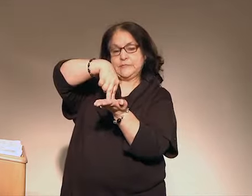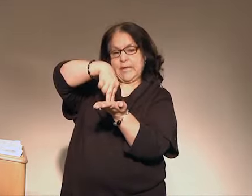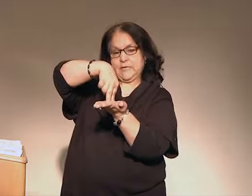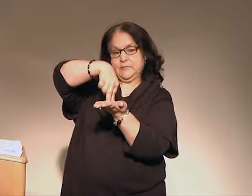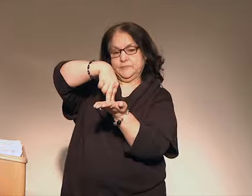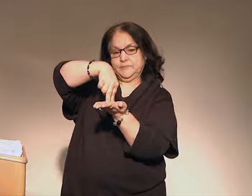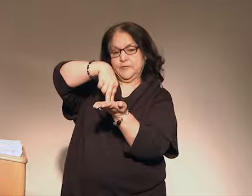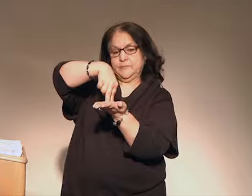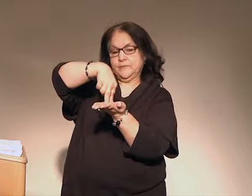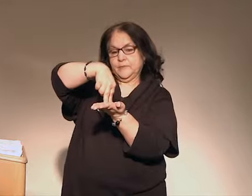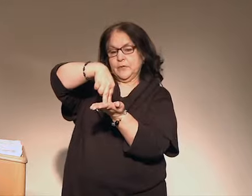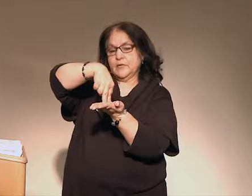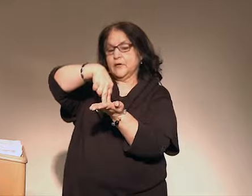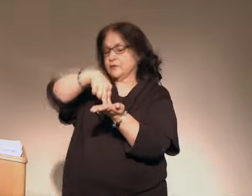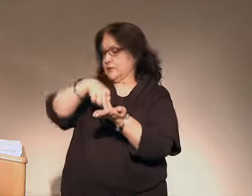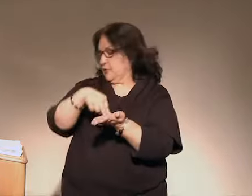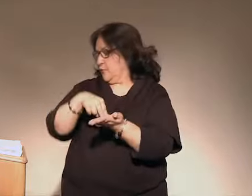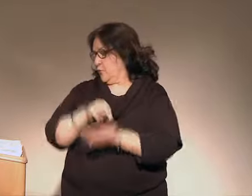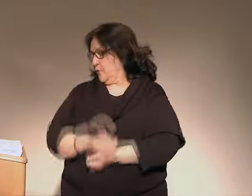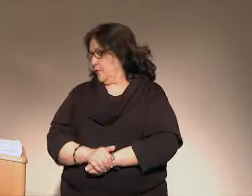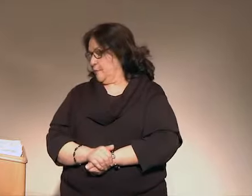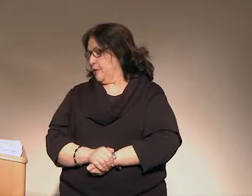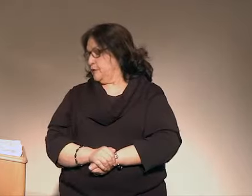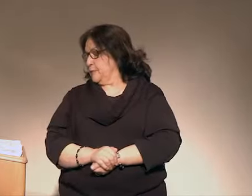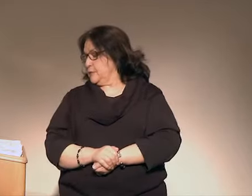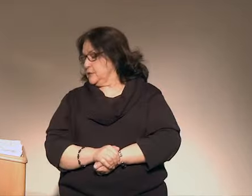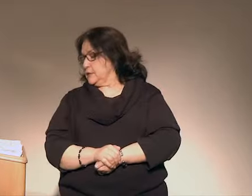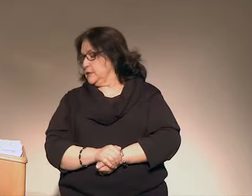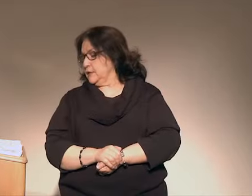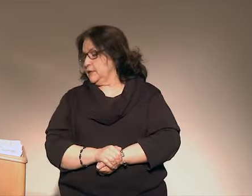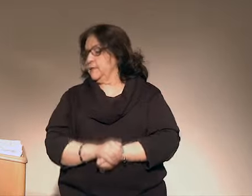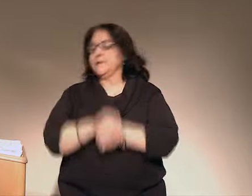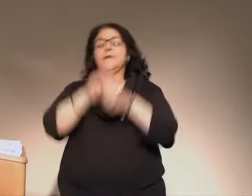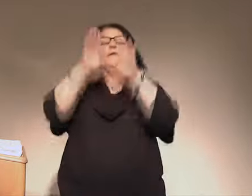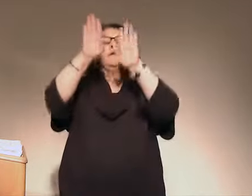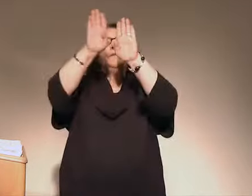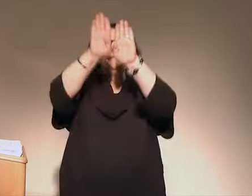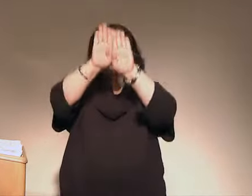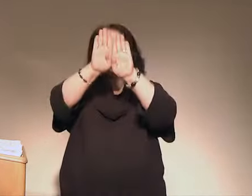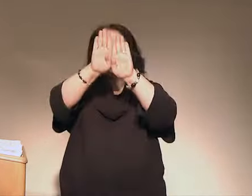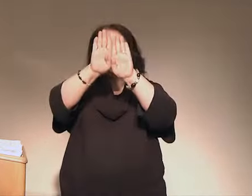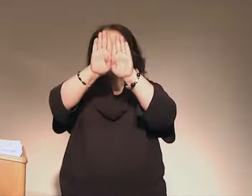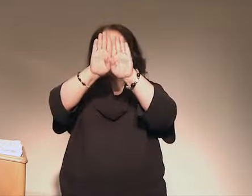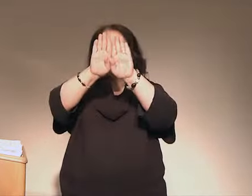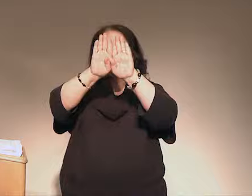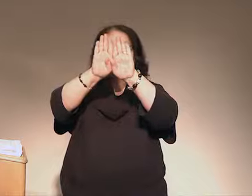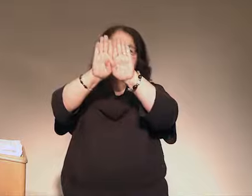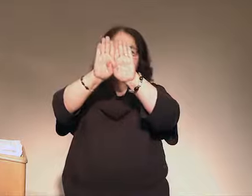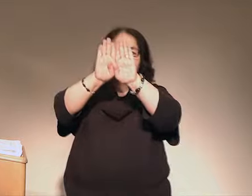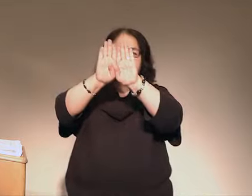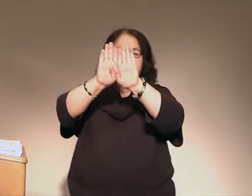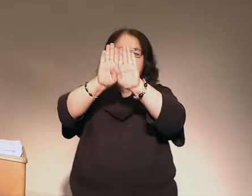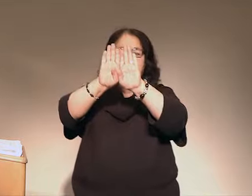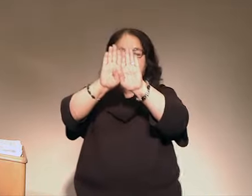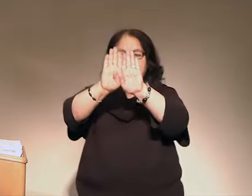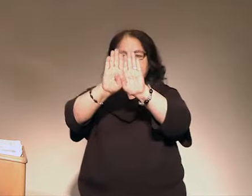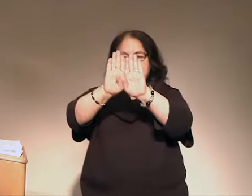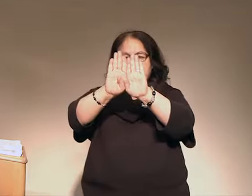stand. Okay. Now the second row on that page, page 16, you have the two doors that are facing